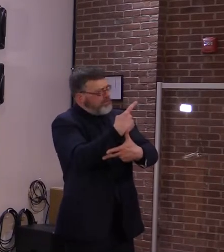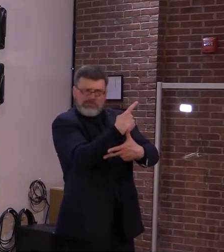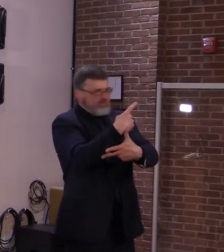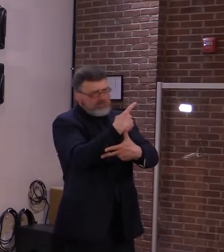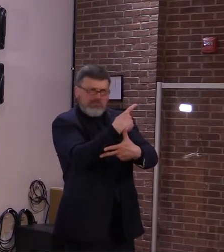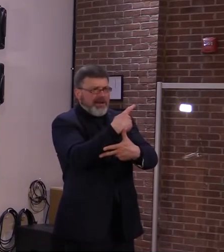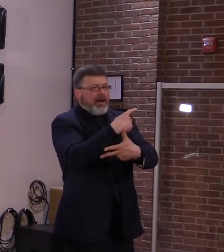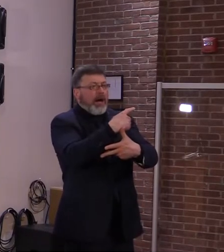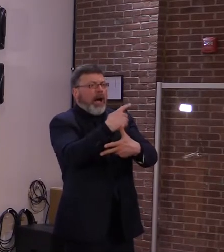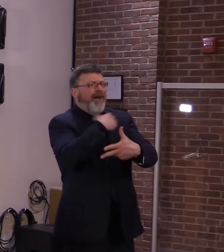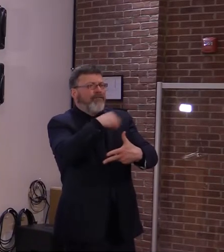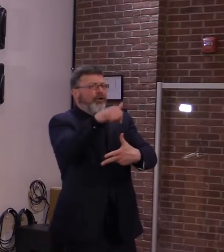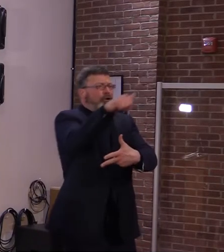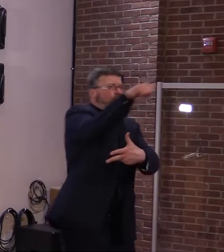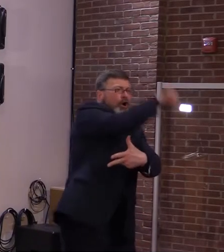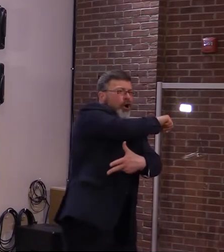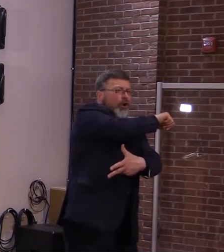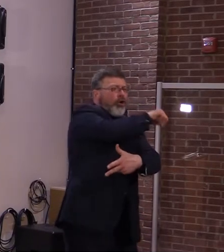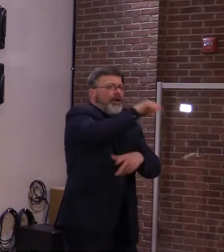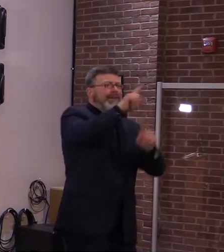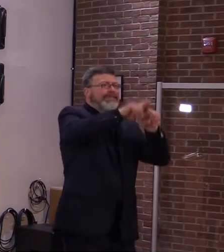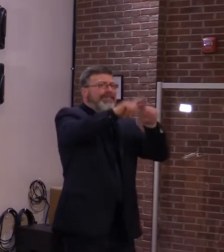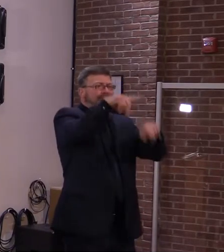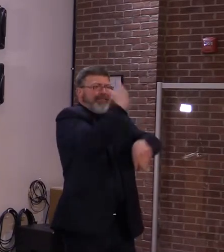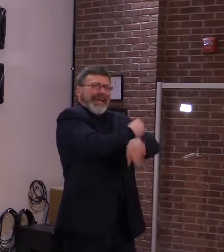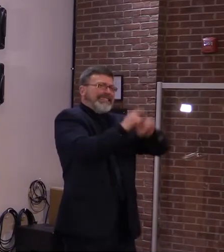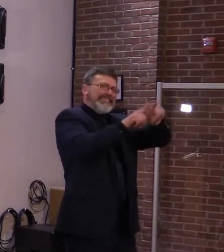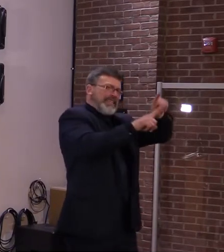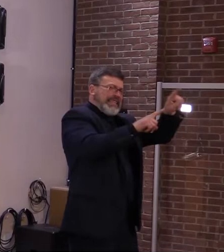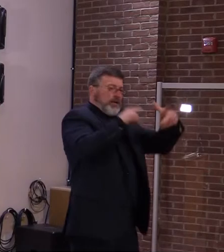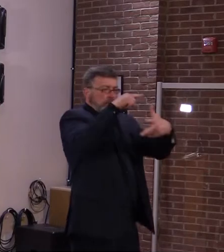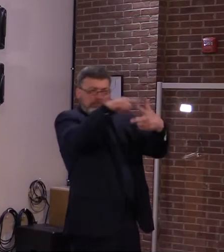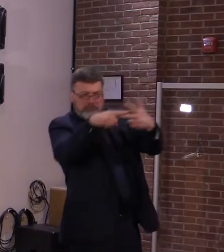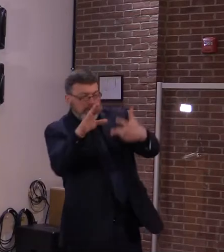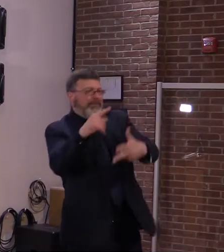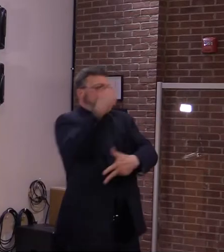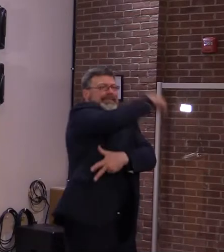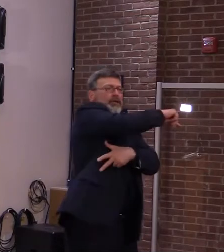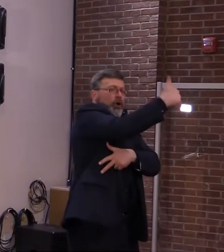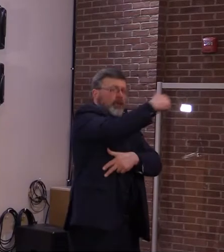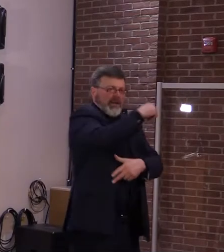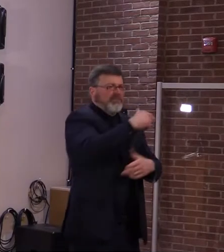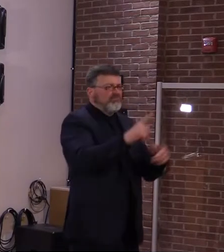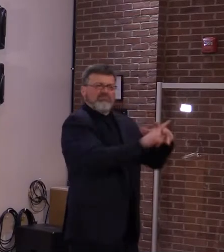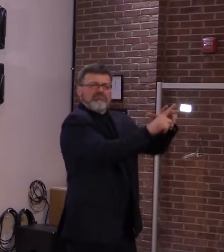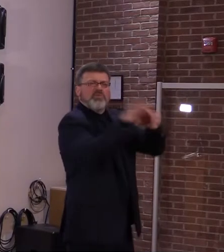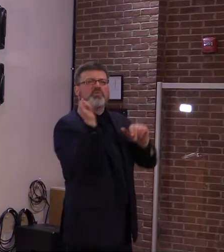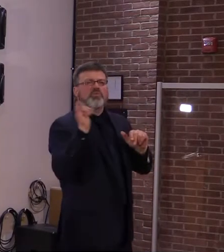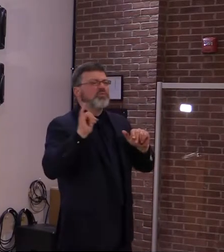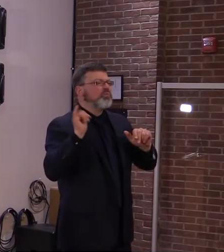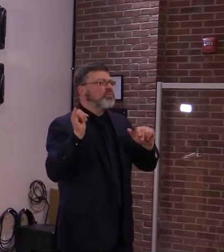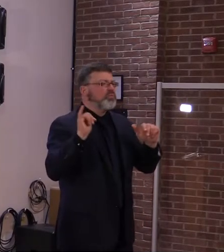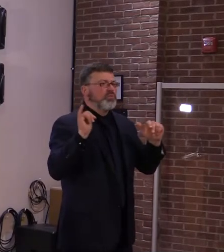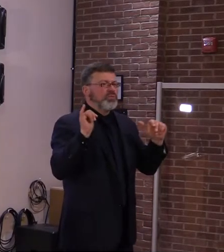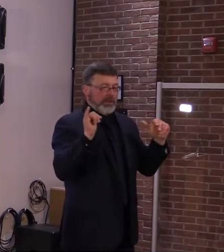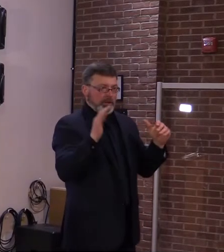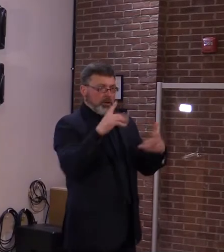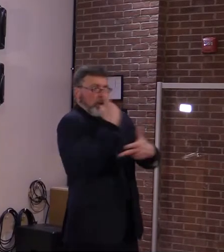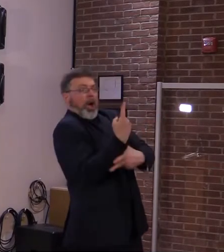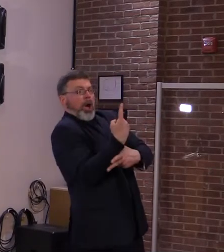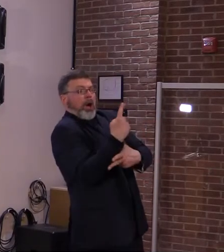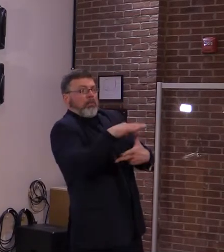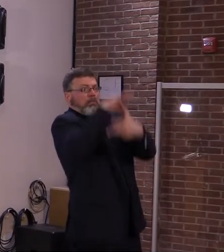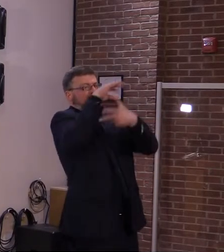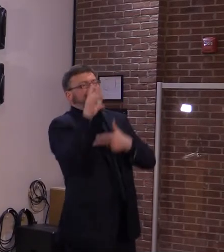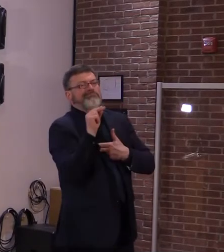or another factor, she would have to investigate with her healthcare provider, because there are a number of other known causes of